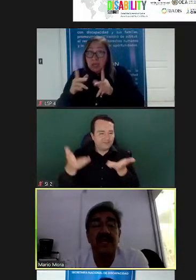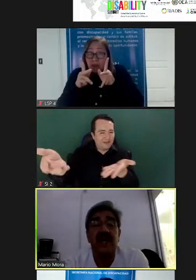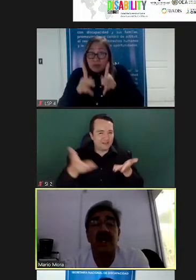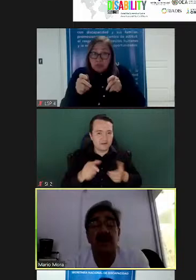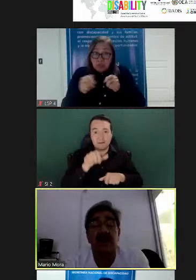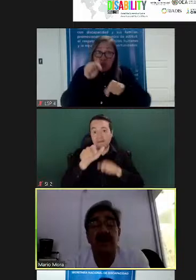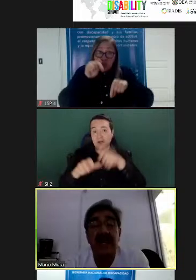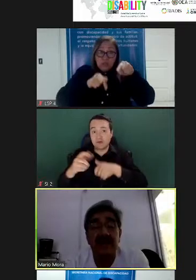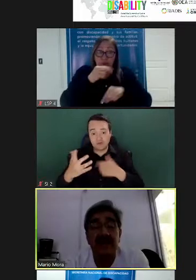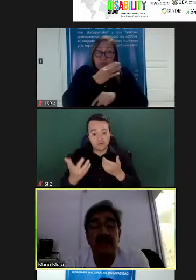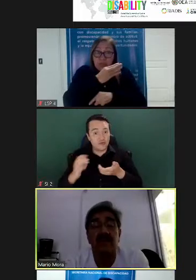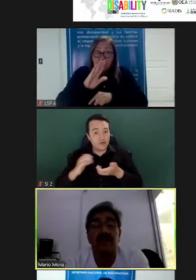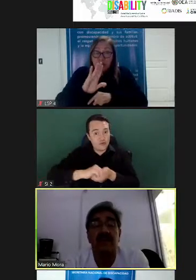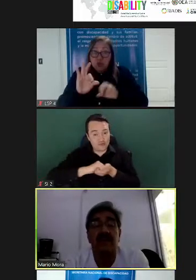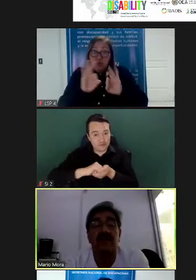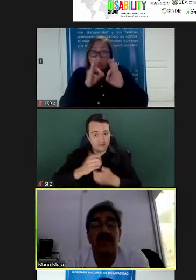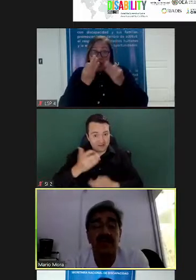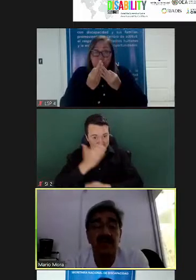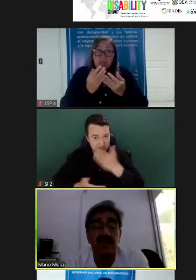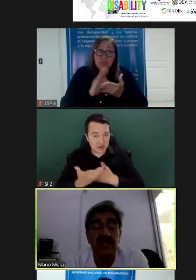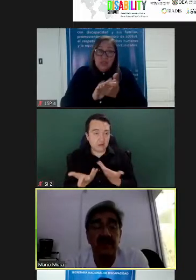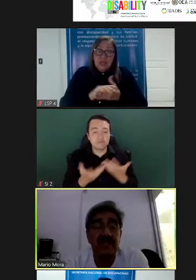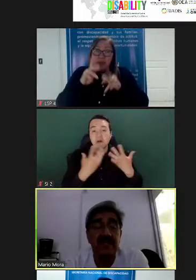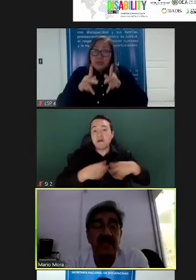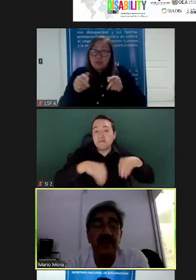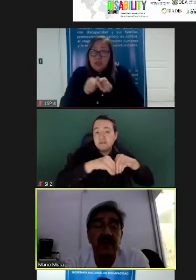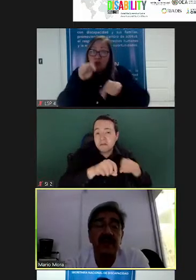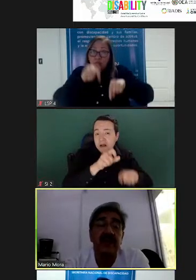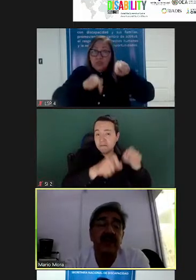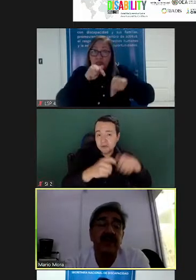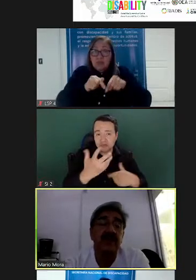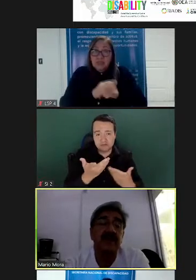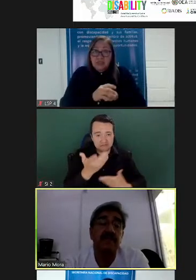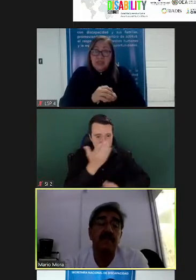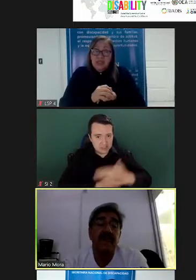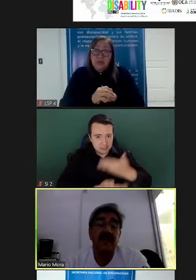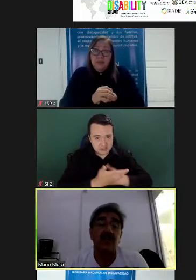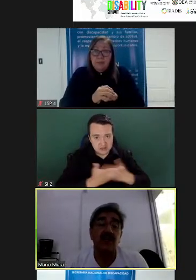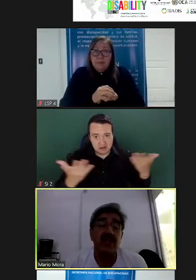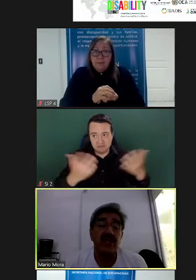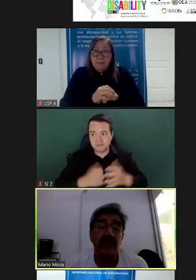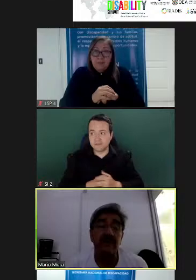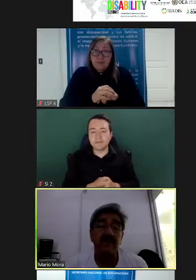the organizations of persons with disabilities and their families